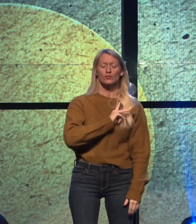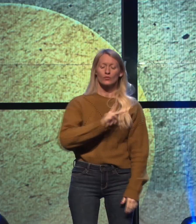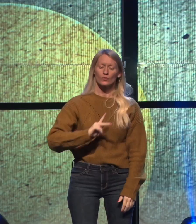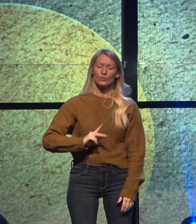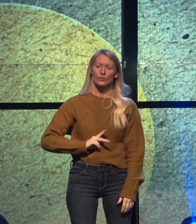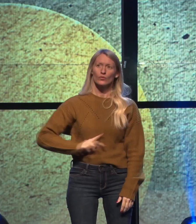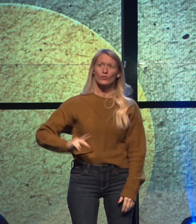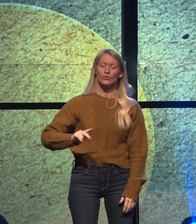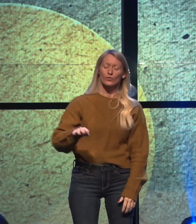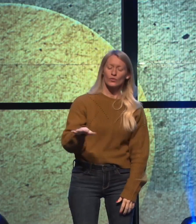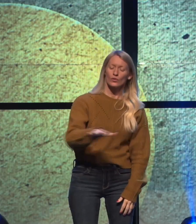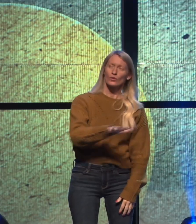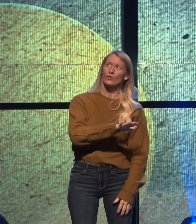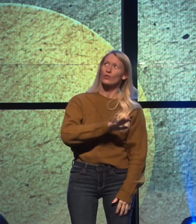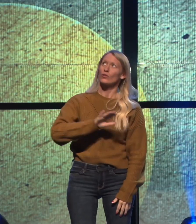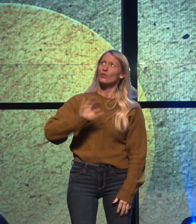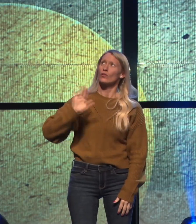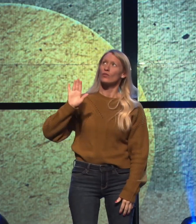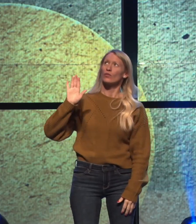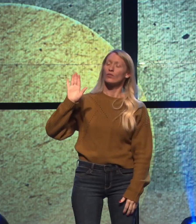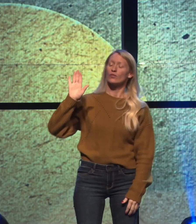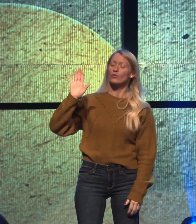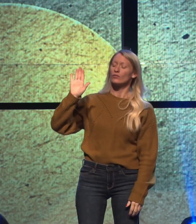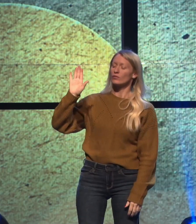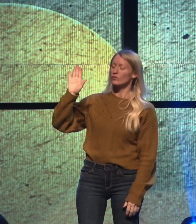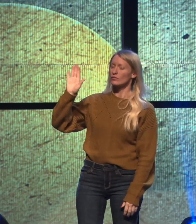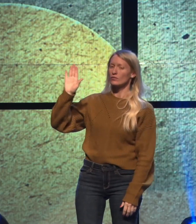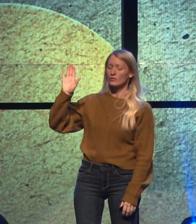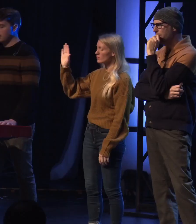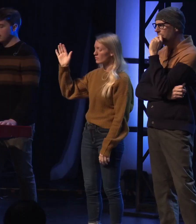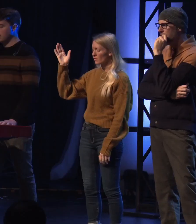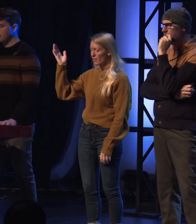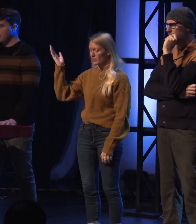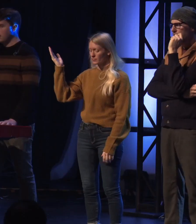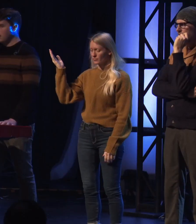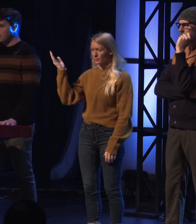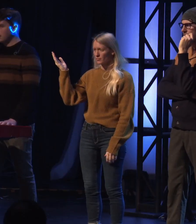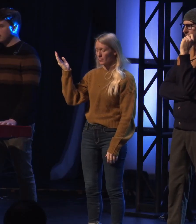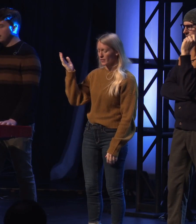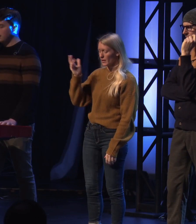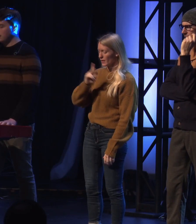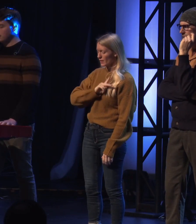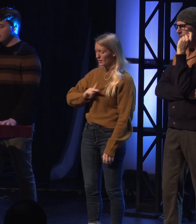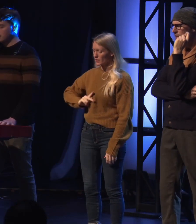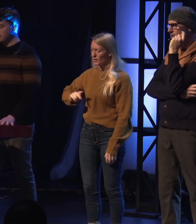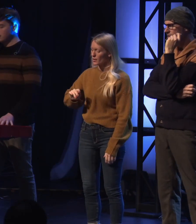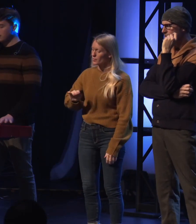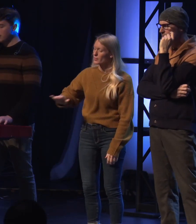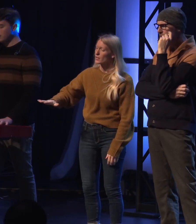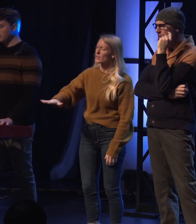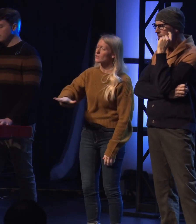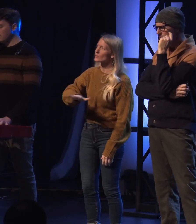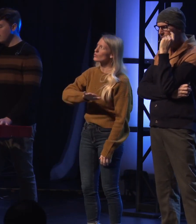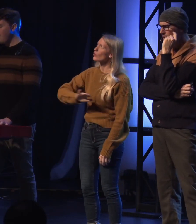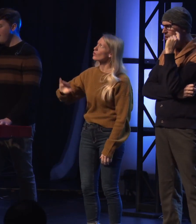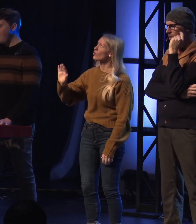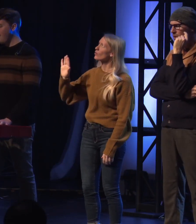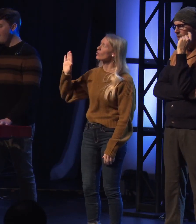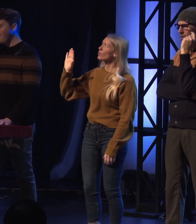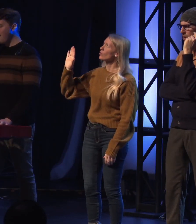Is yours The kingdom is